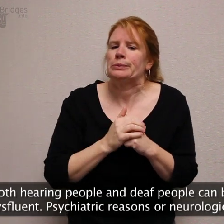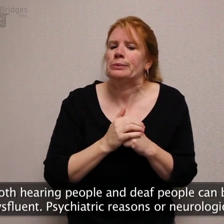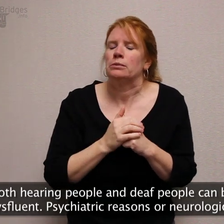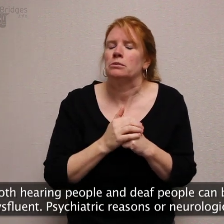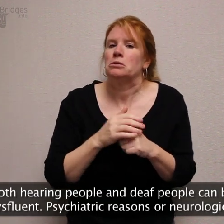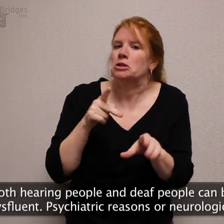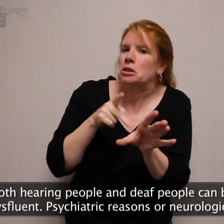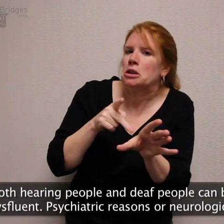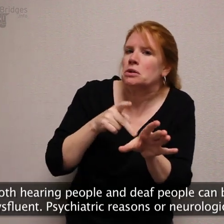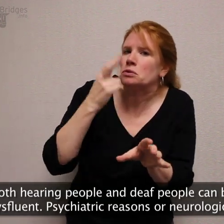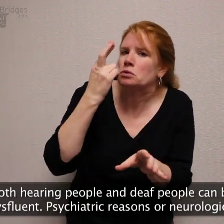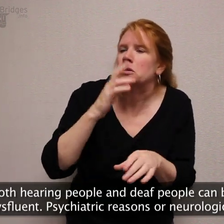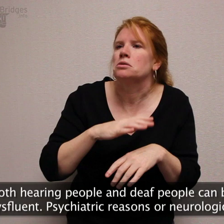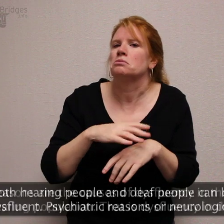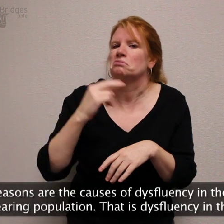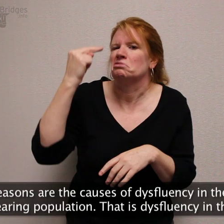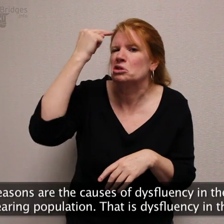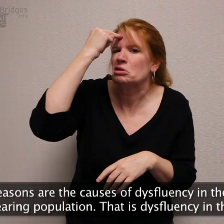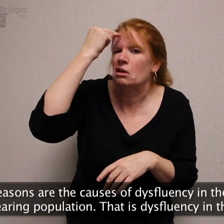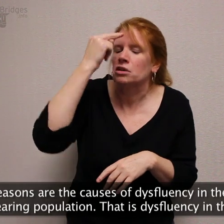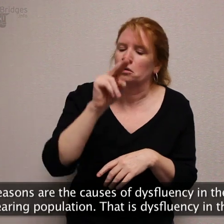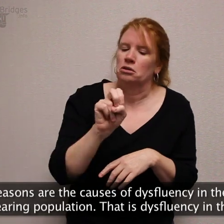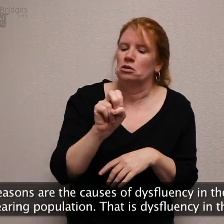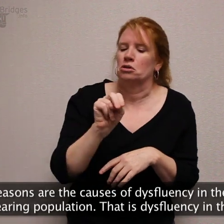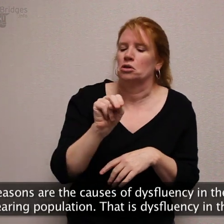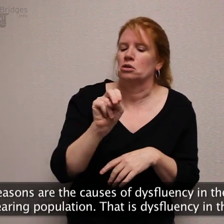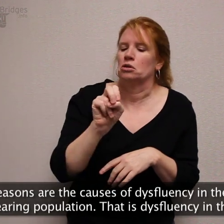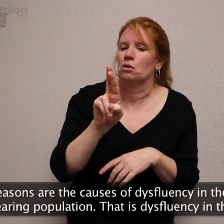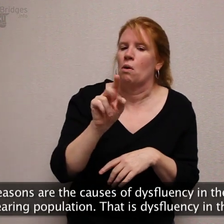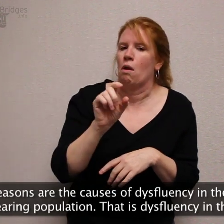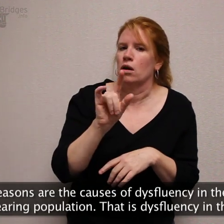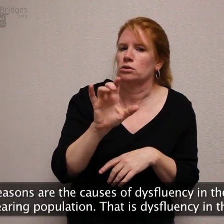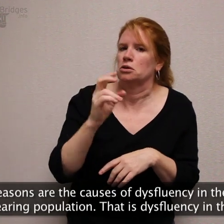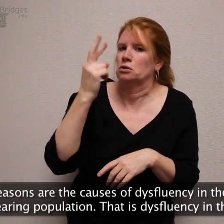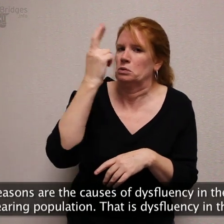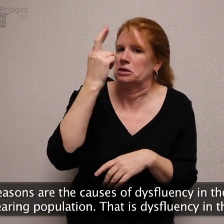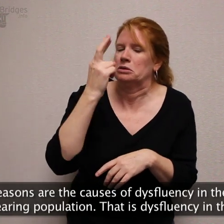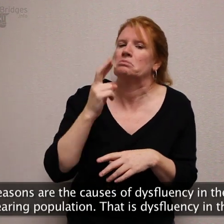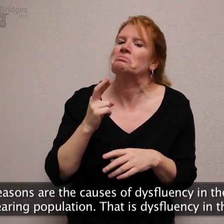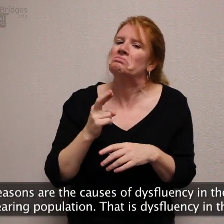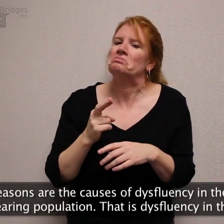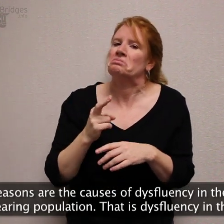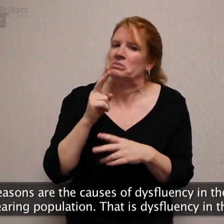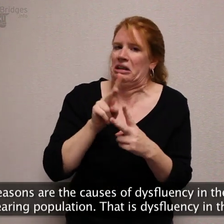Psychiatric reasons or neurological reasons are the causes of dysfluency within the hearing population.